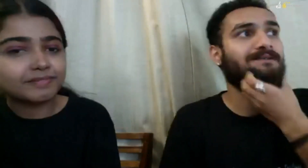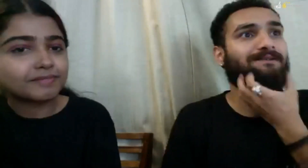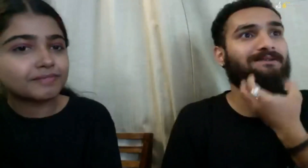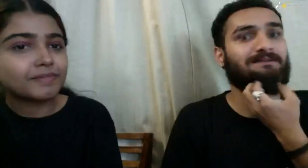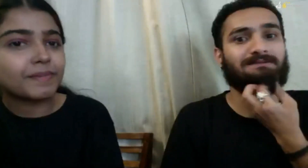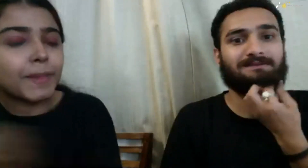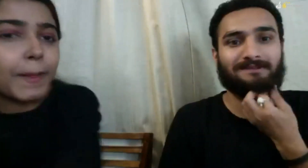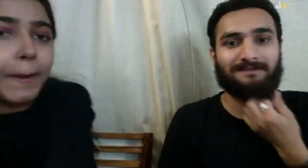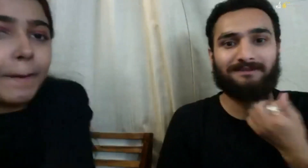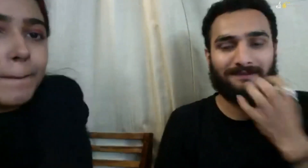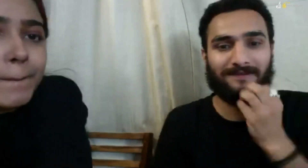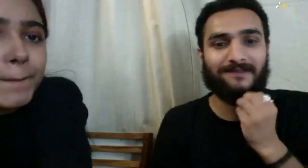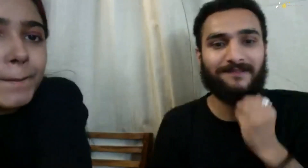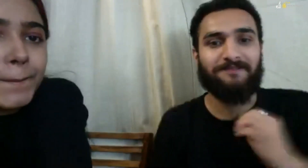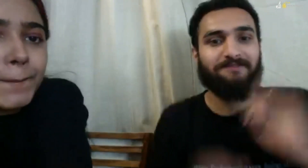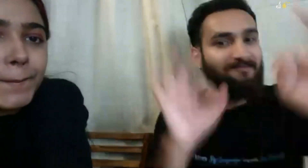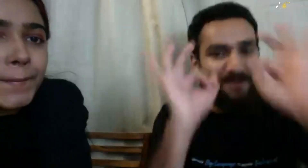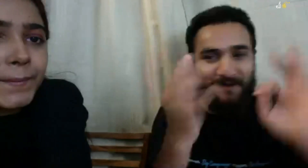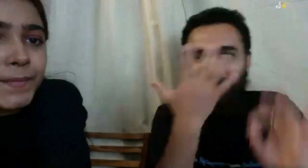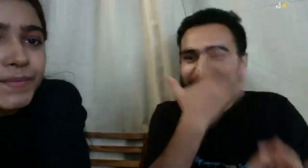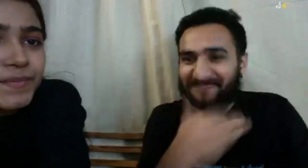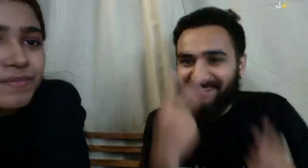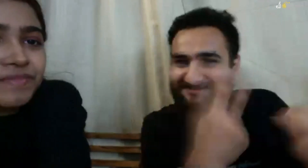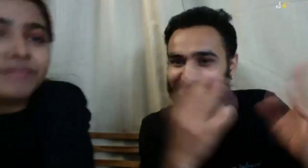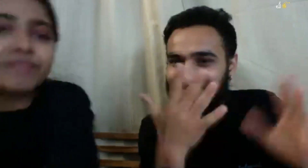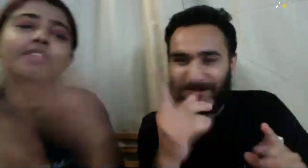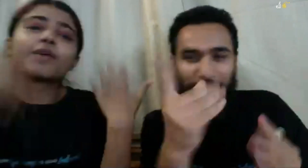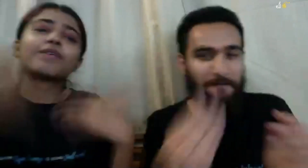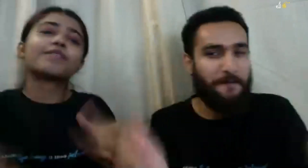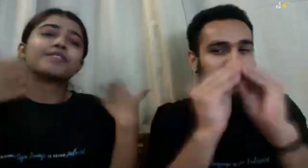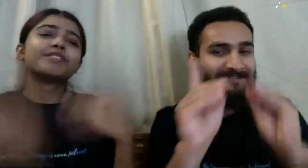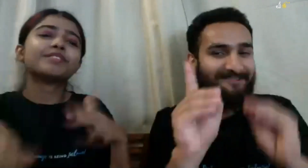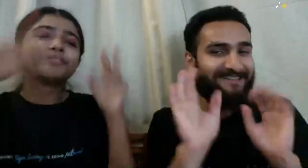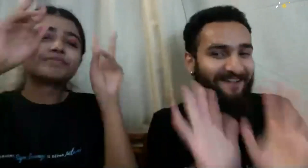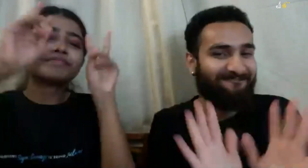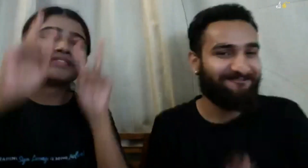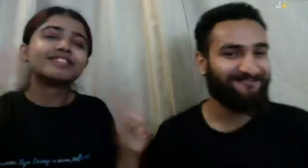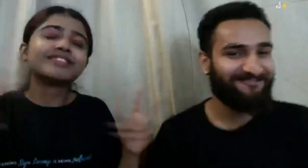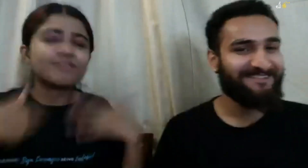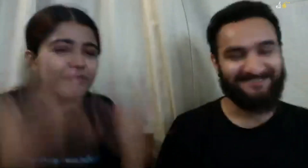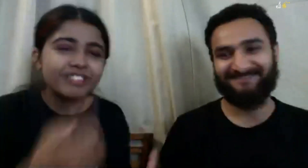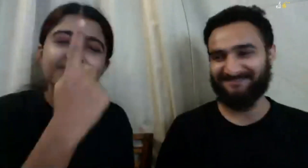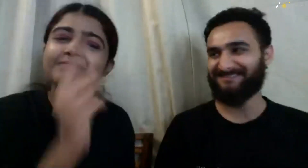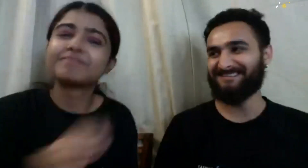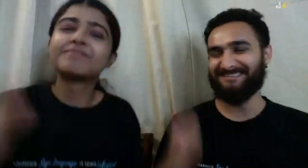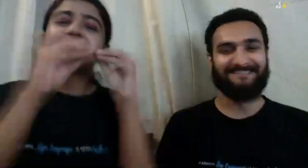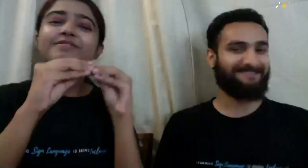Wow, that was beautiful. You saw that there was such a nice song and we